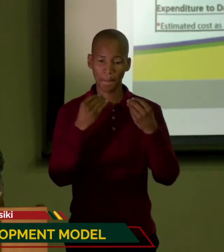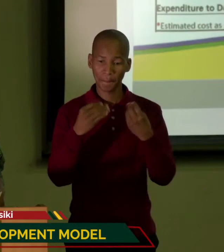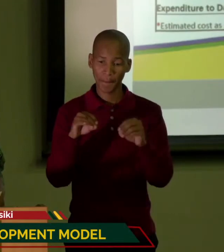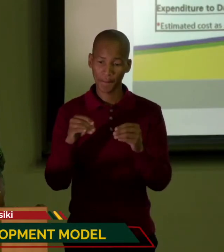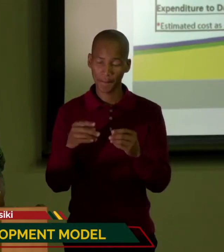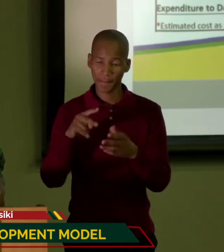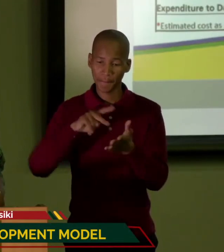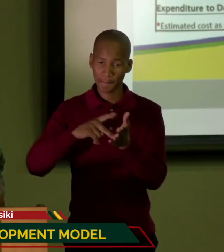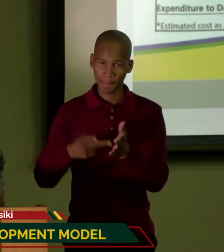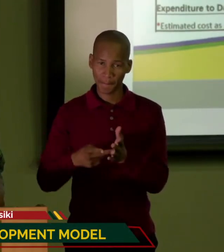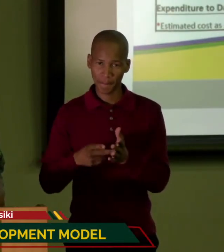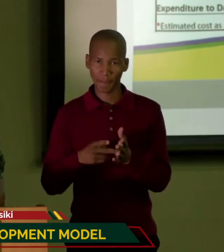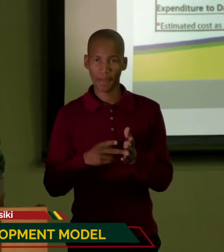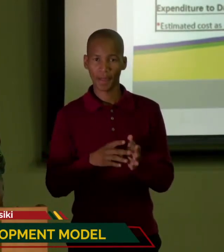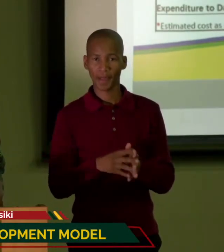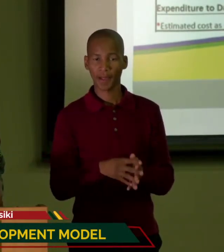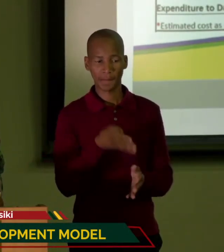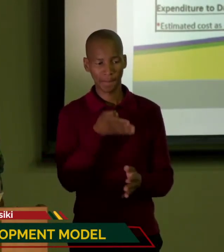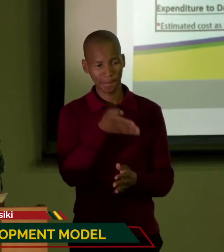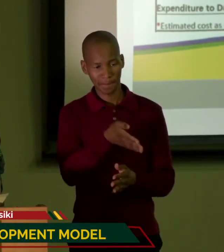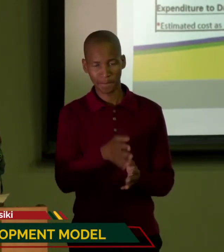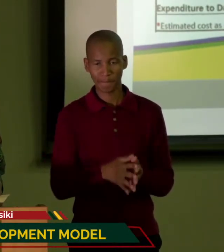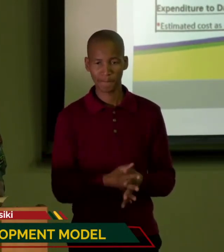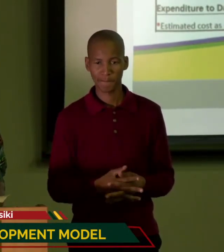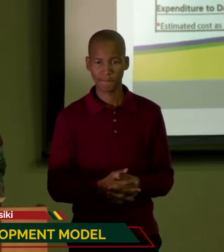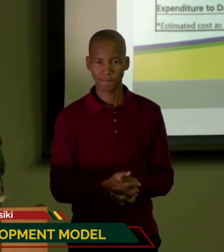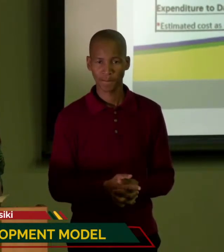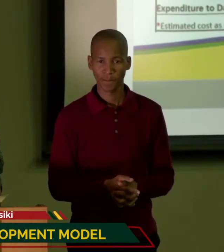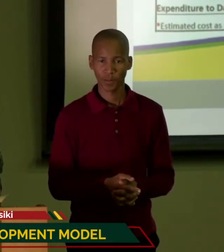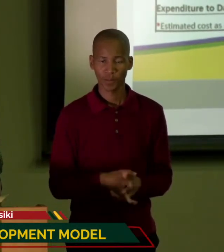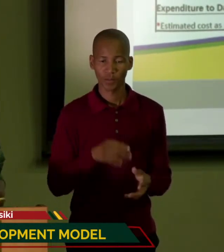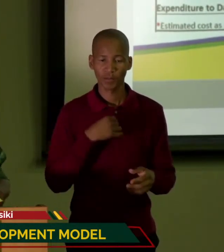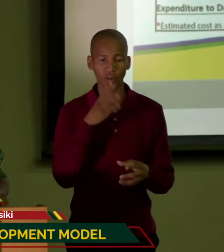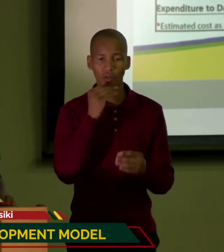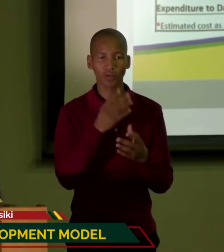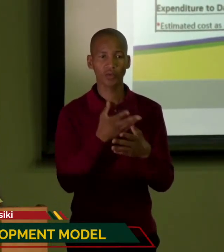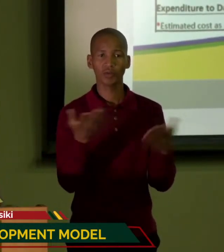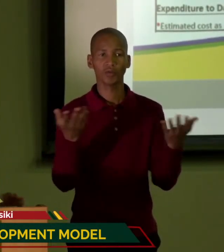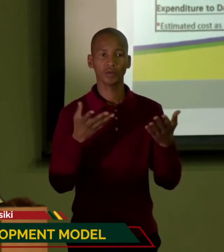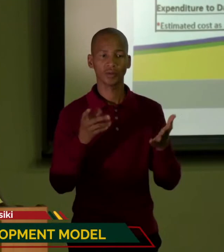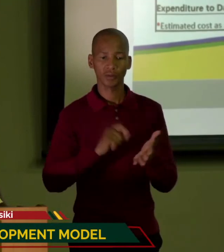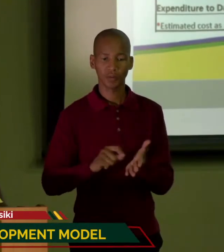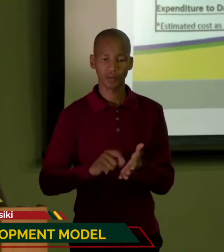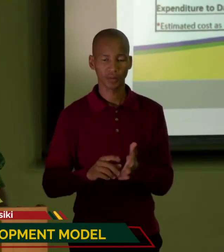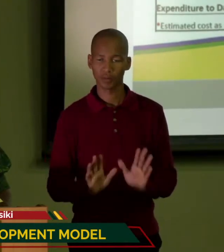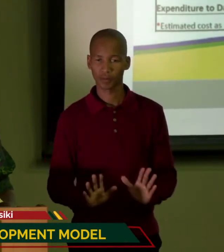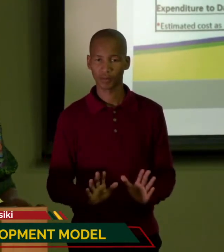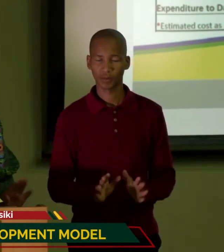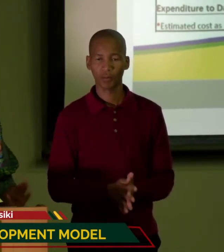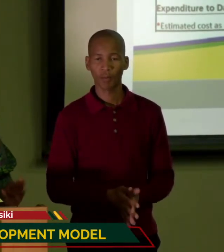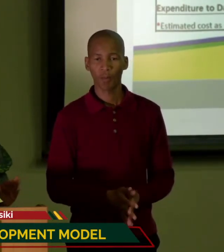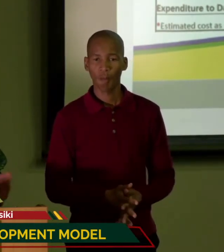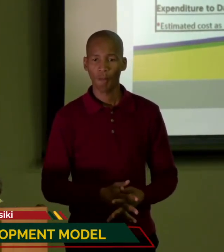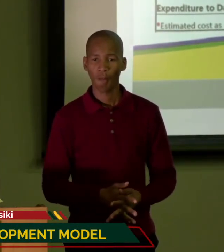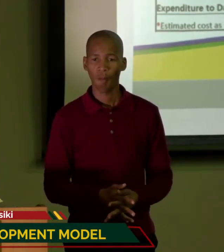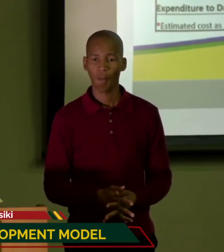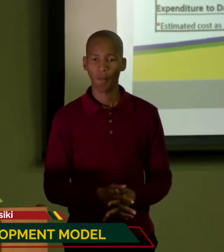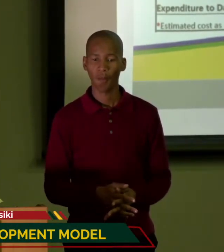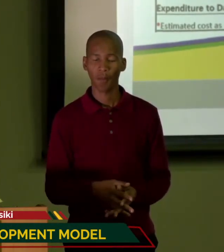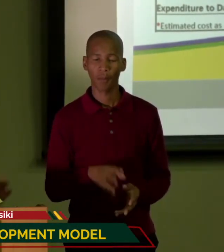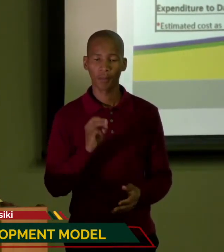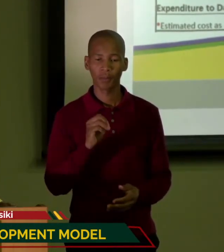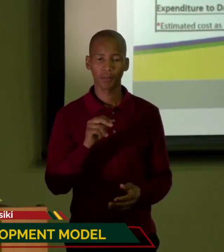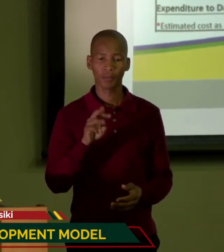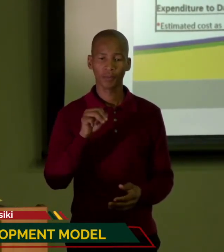ones, they are there. I'm not talking into a vele ya palwa nje ngepen. That also, them Zimvubu